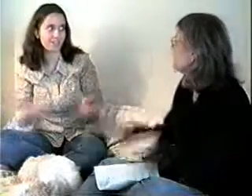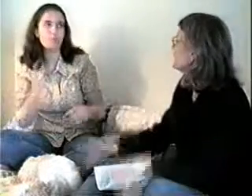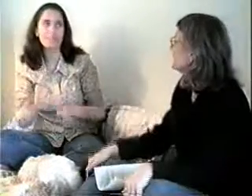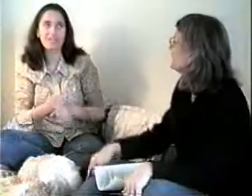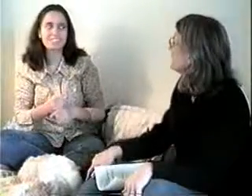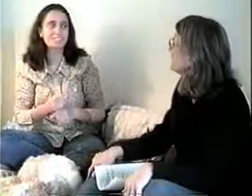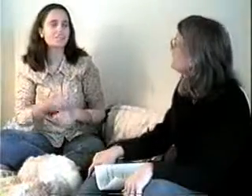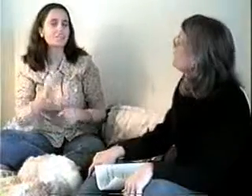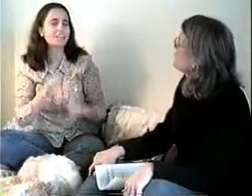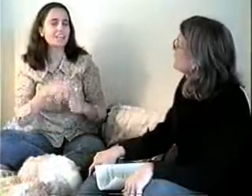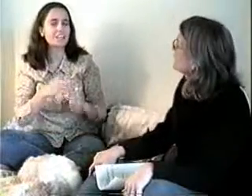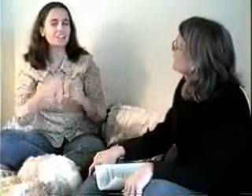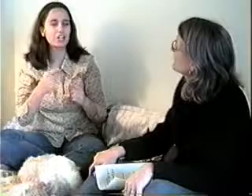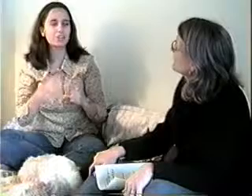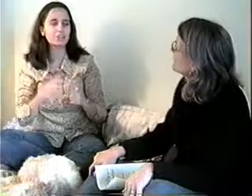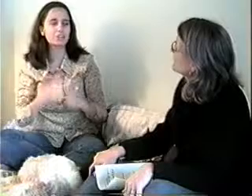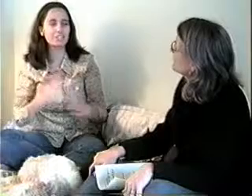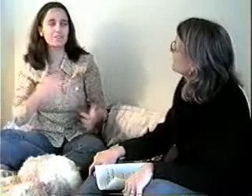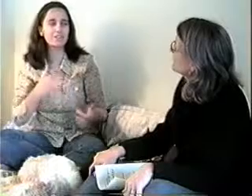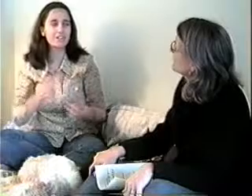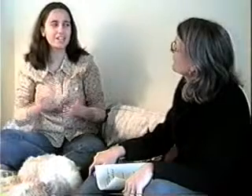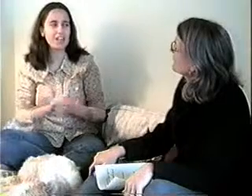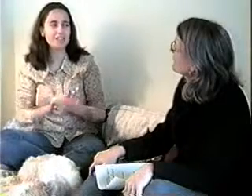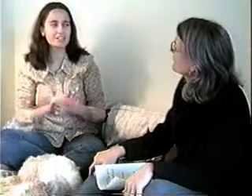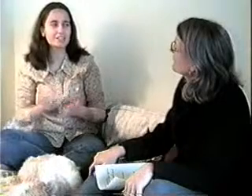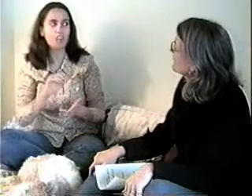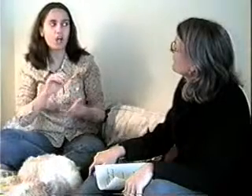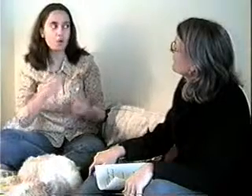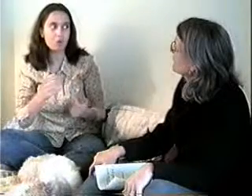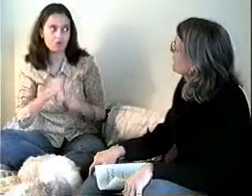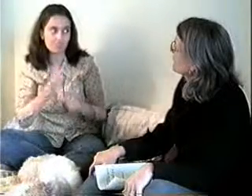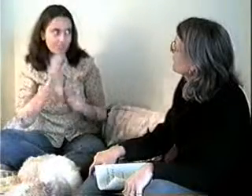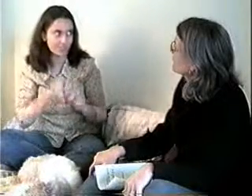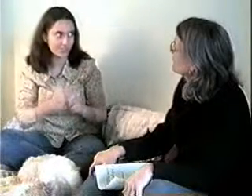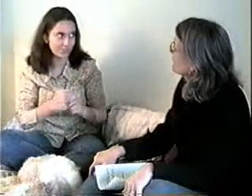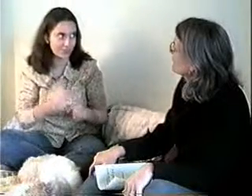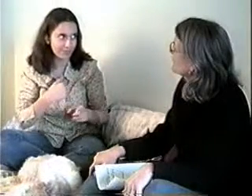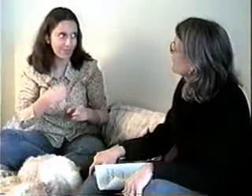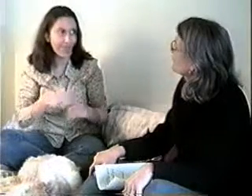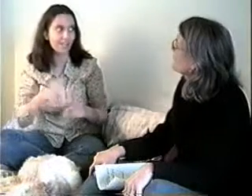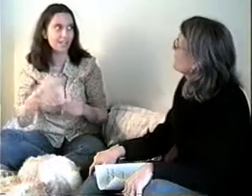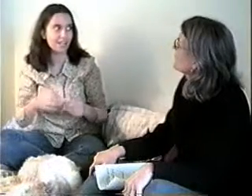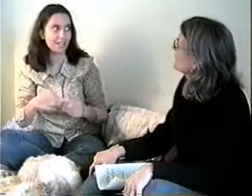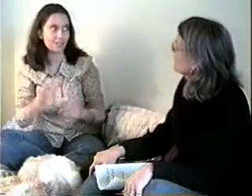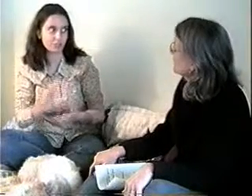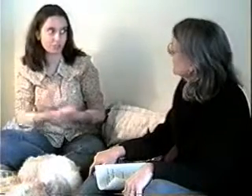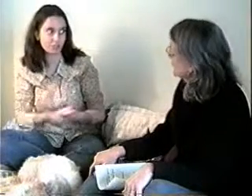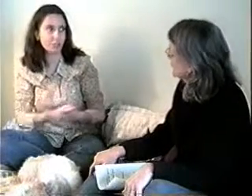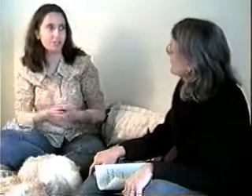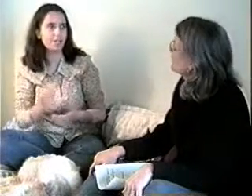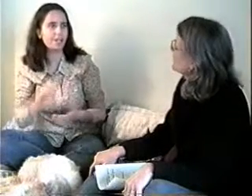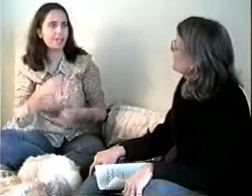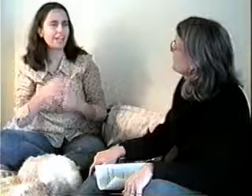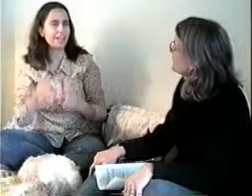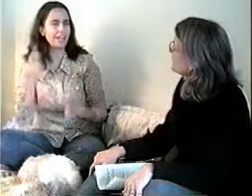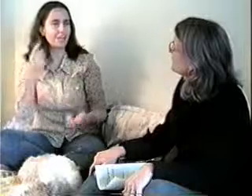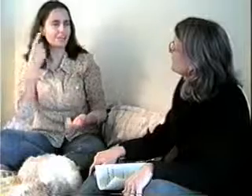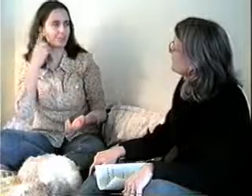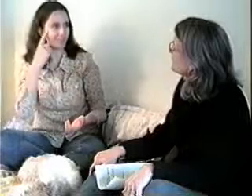Right. And then I started to feel the feeling that no one wants to be friends with me outside of school. And then I started to